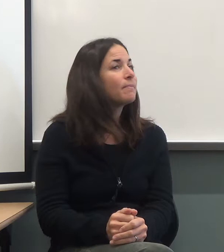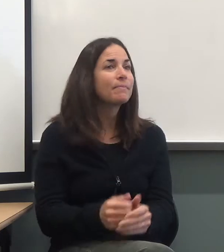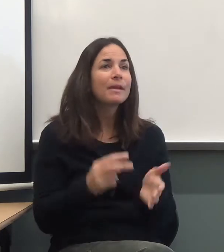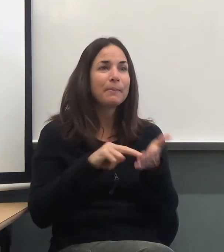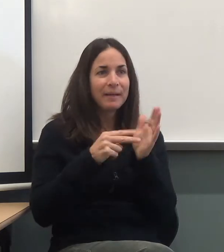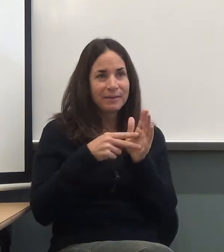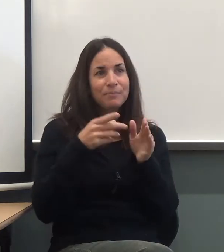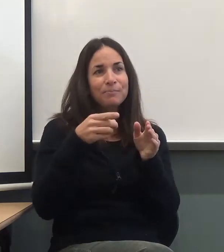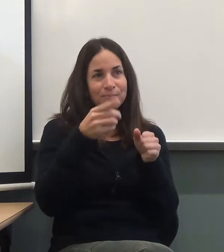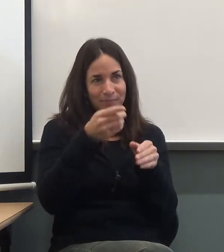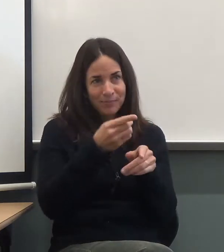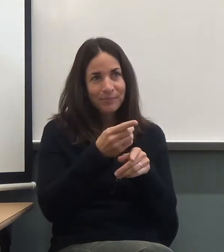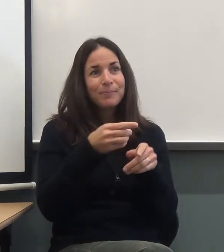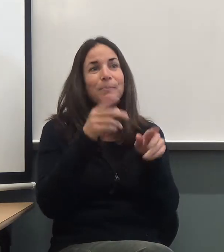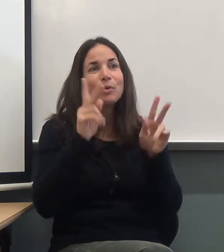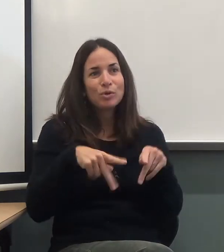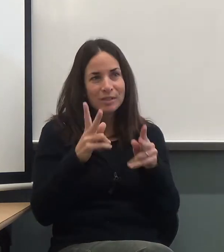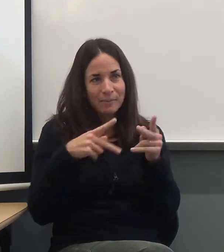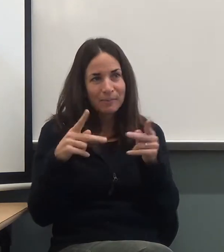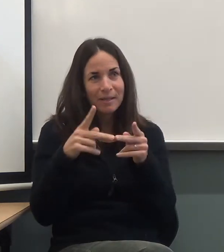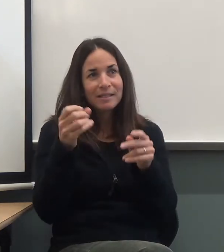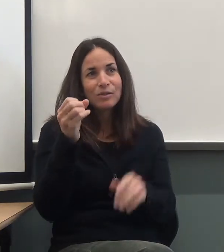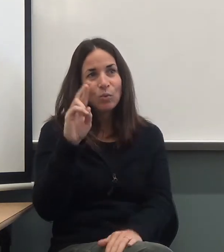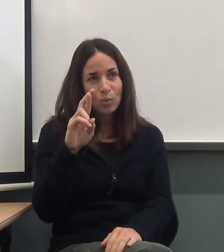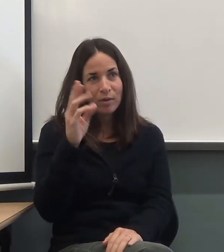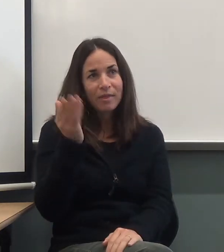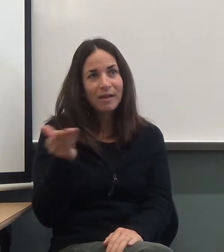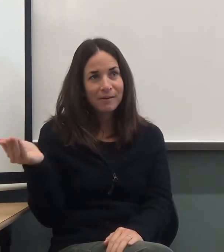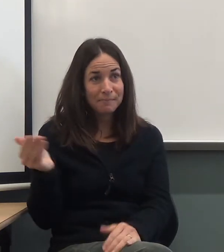person, place, thing. Good.